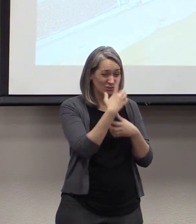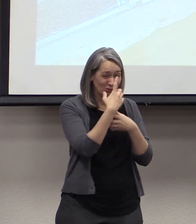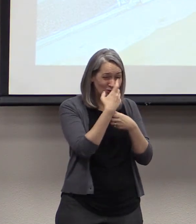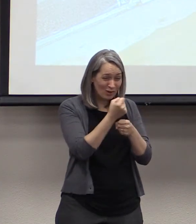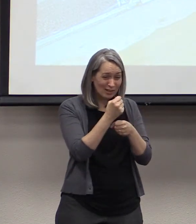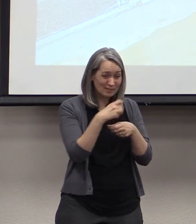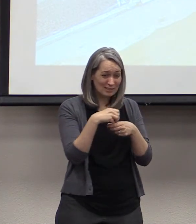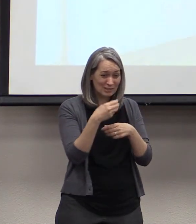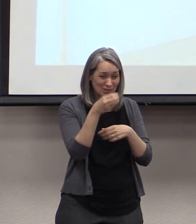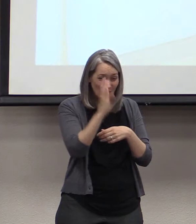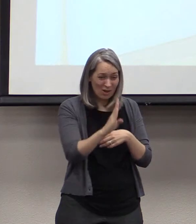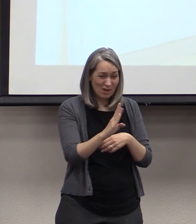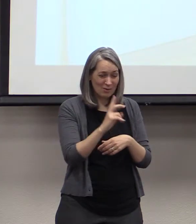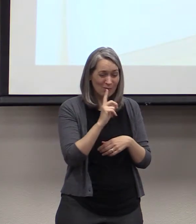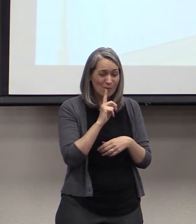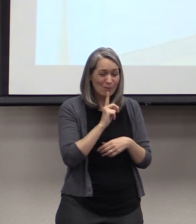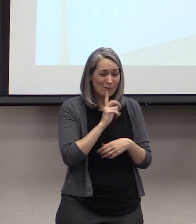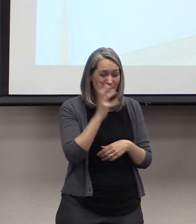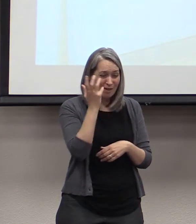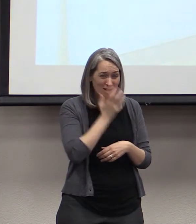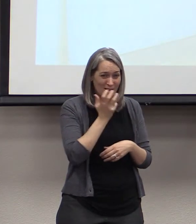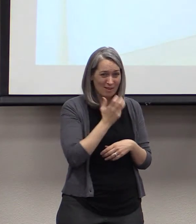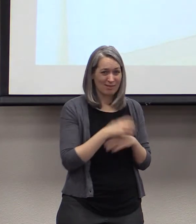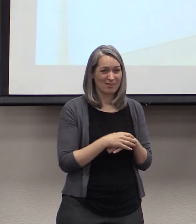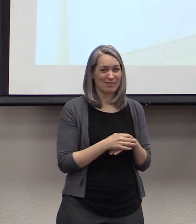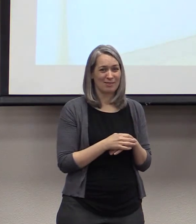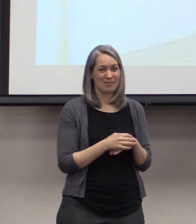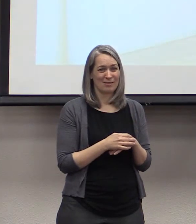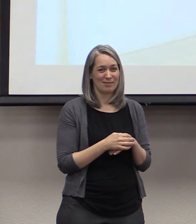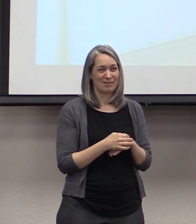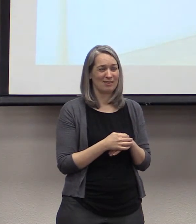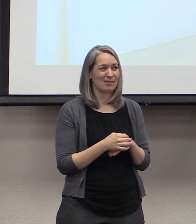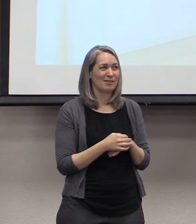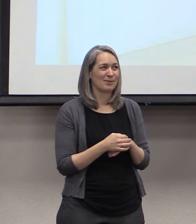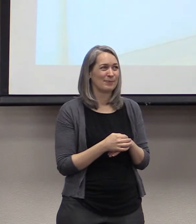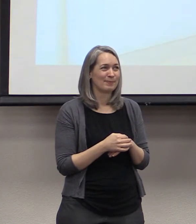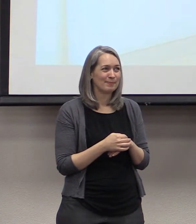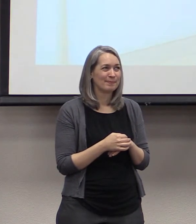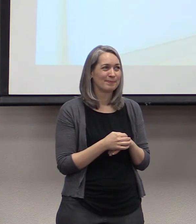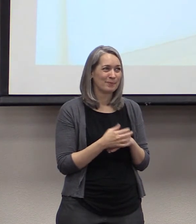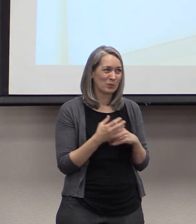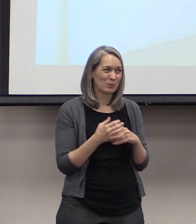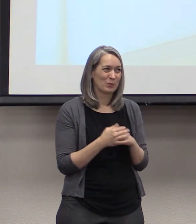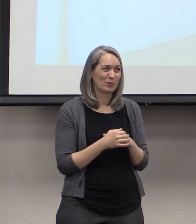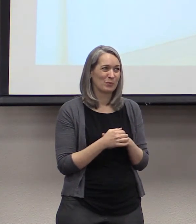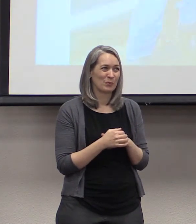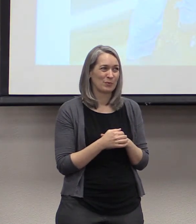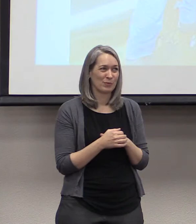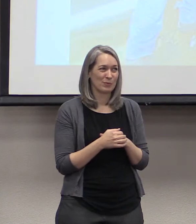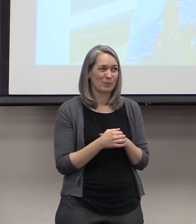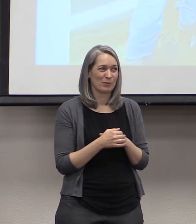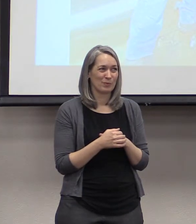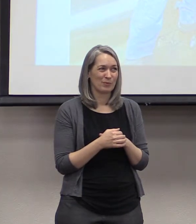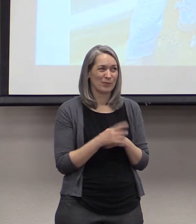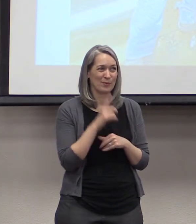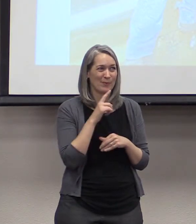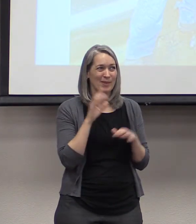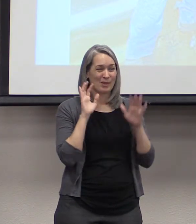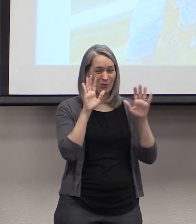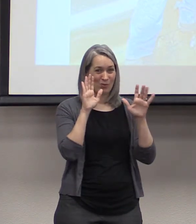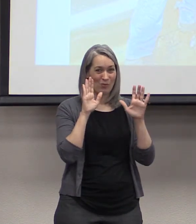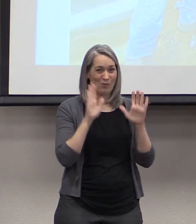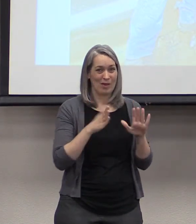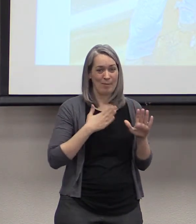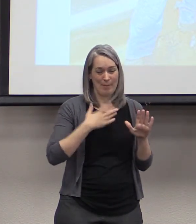God was truly amazing. Overall, it was great. It really opened